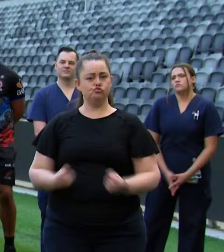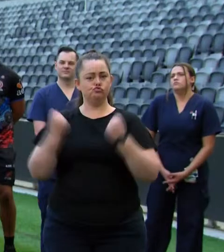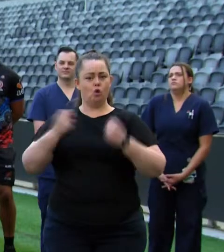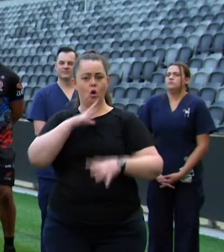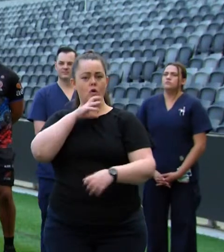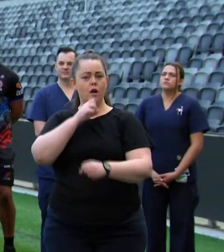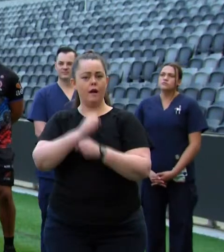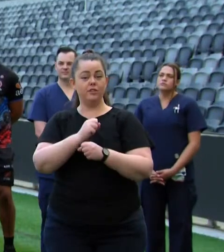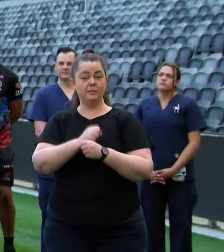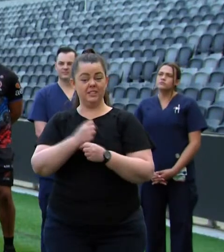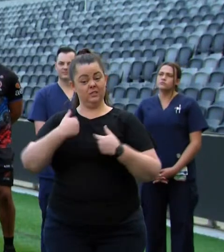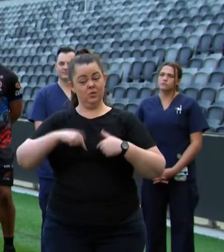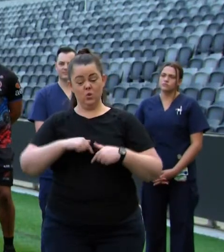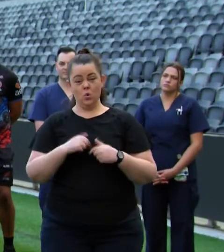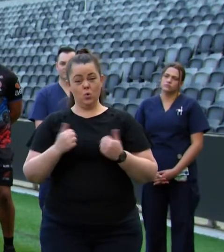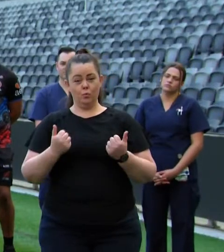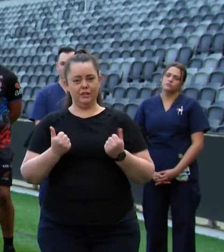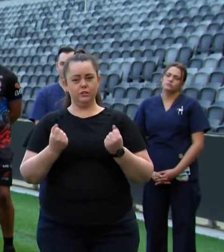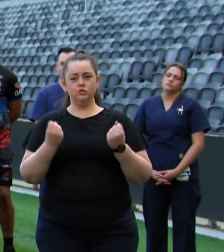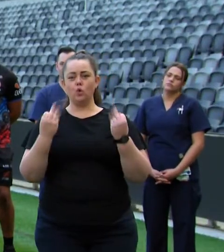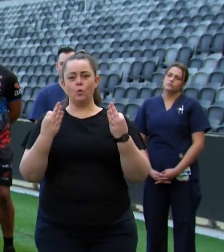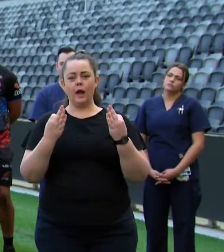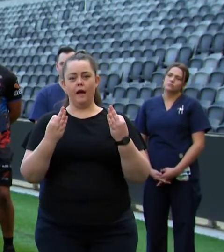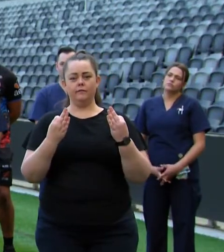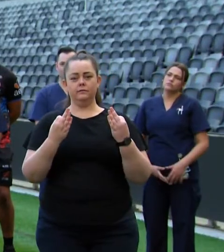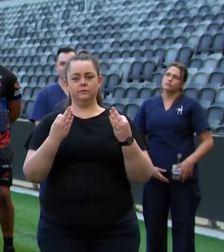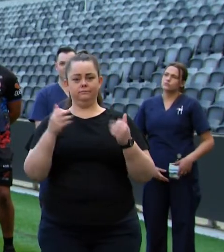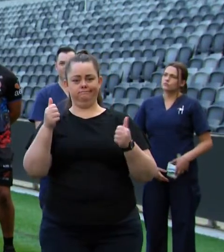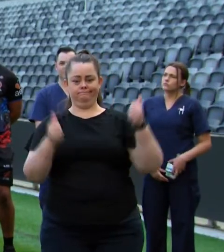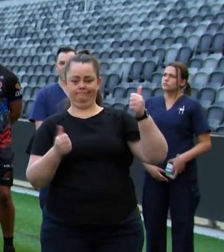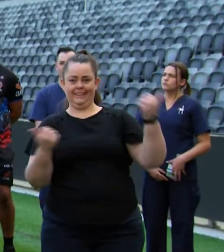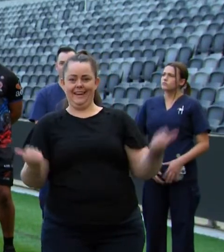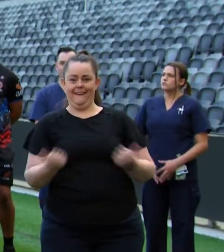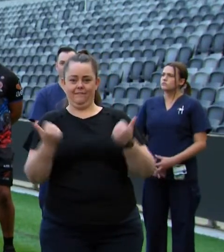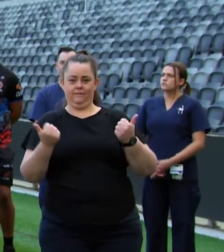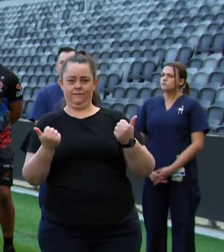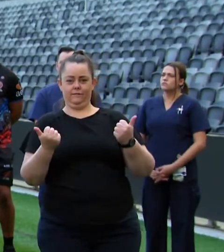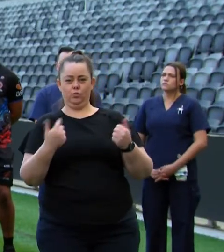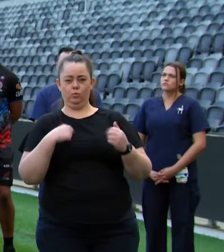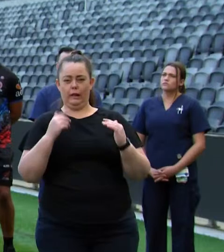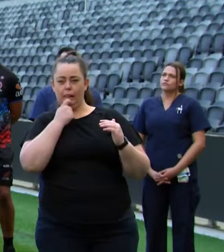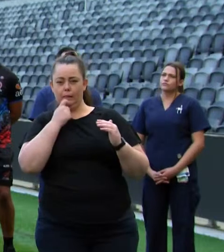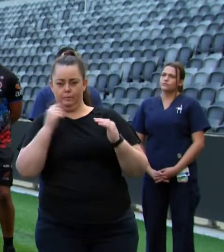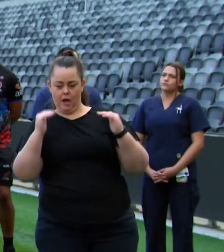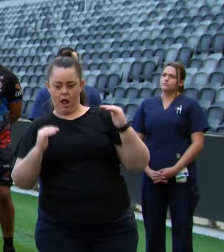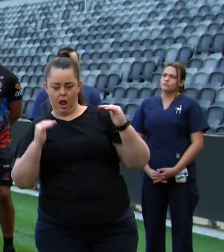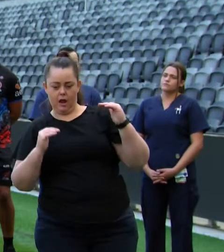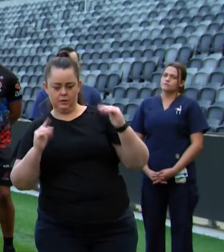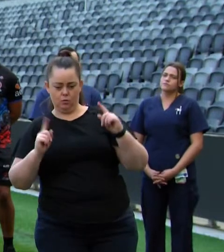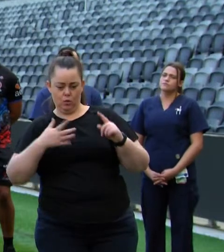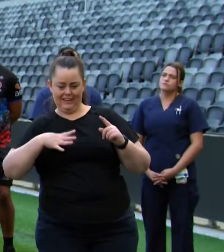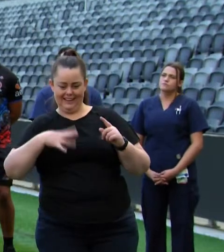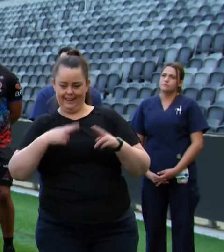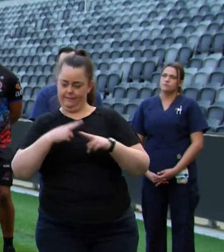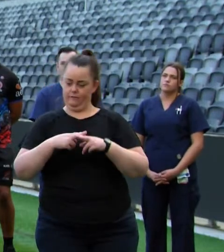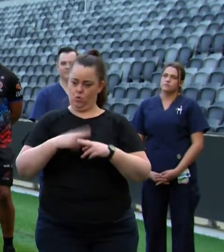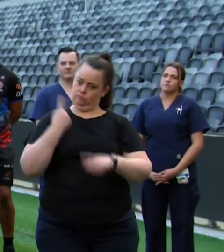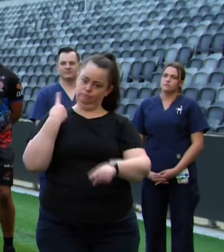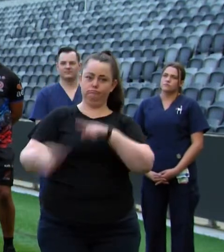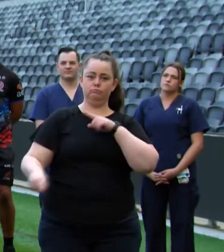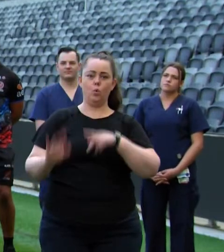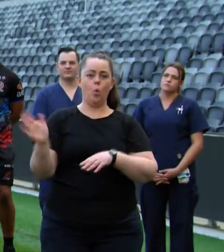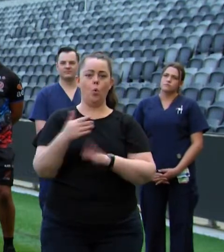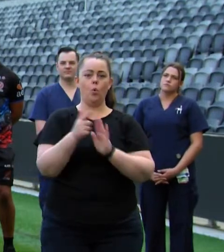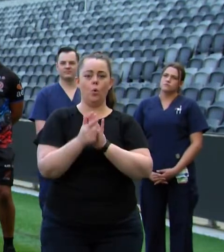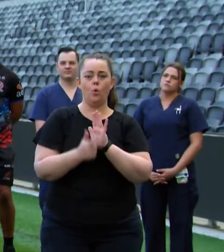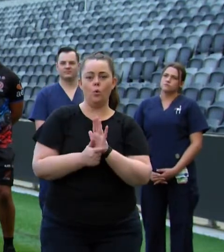is in a minority situation, that you have a stable parliament. Stable parliament leads to stable policy